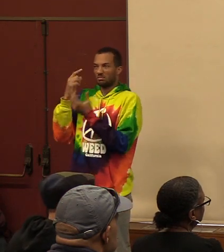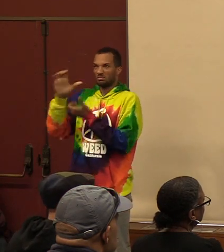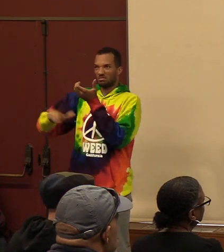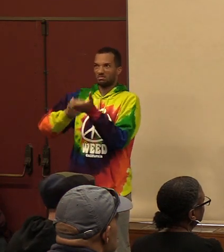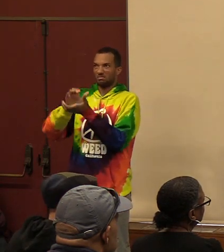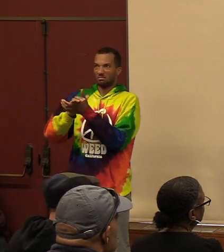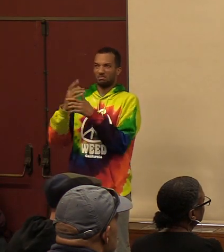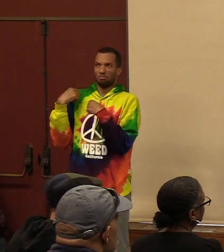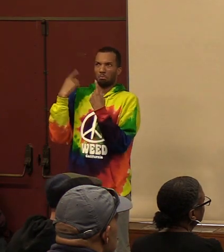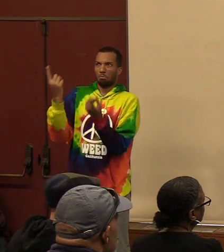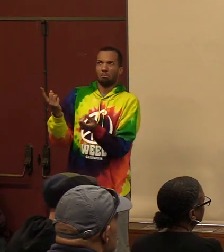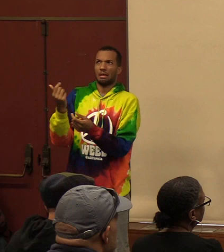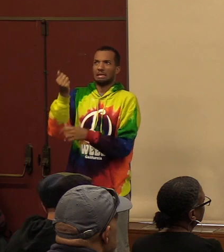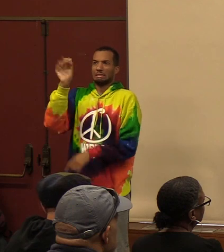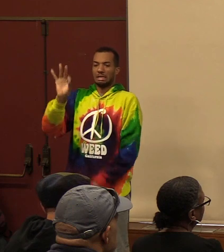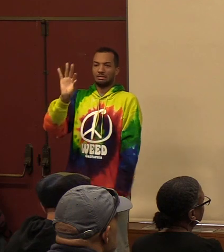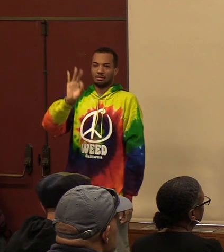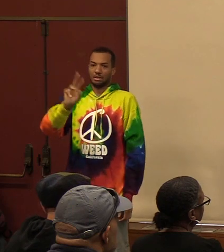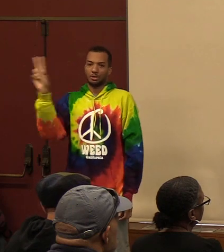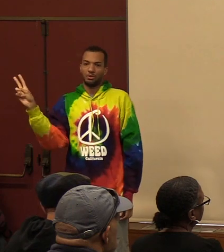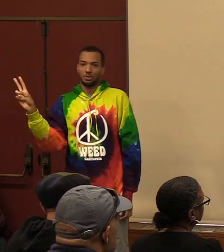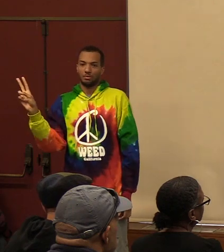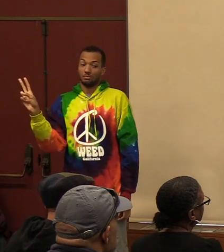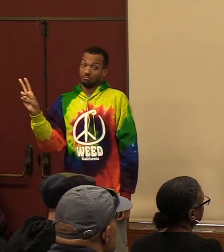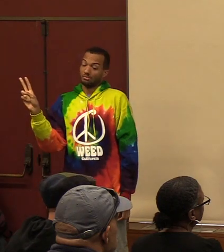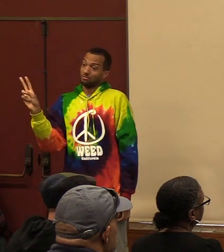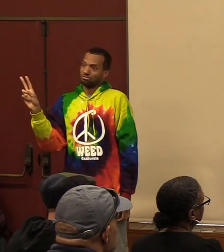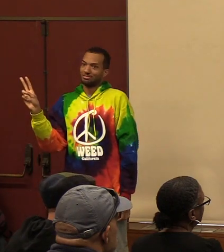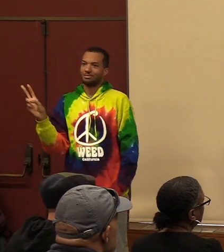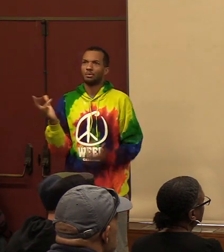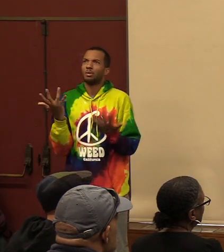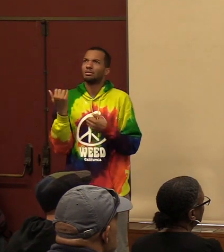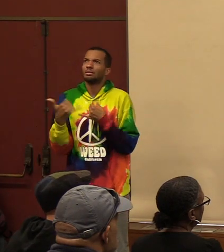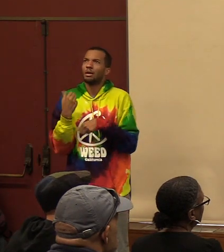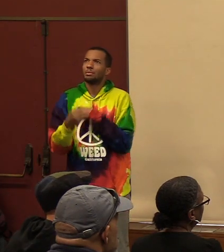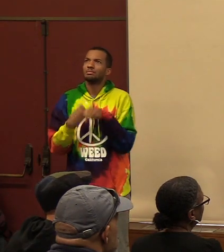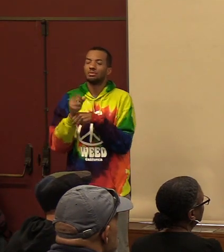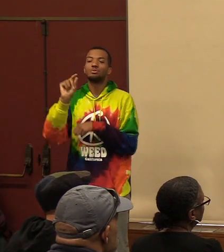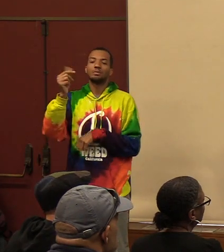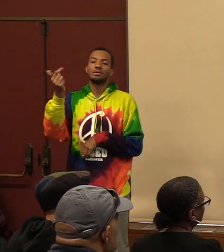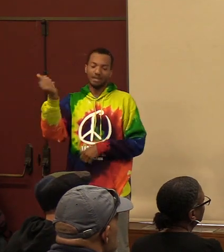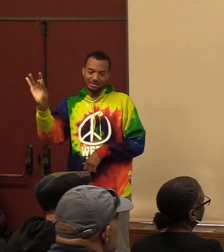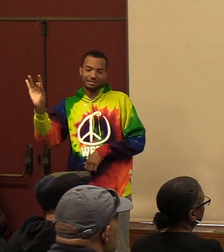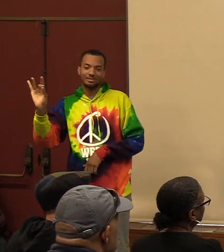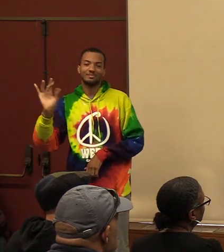now. We got married in 1992. What is this?